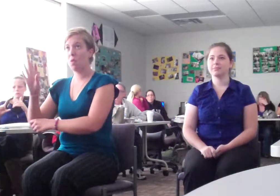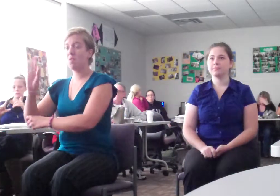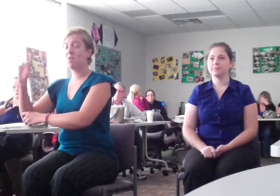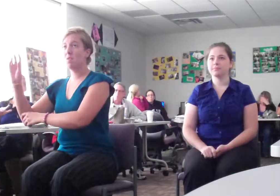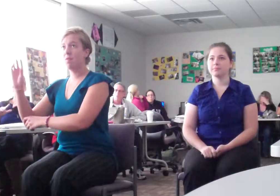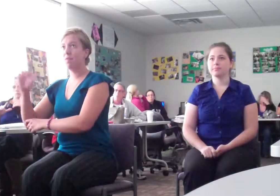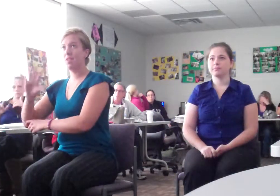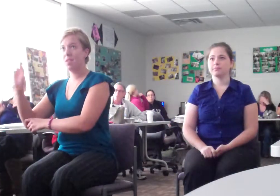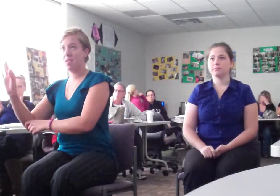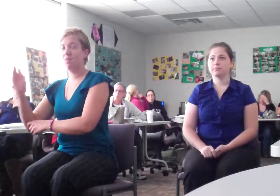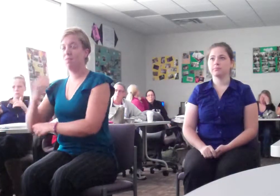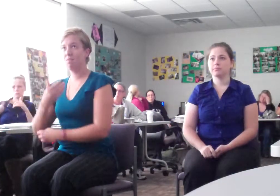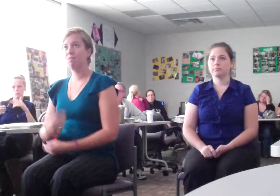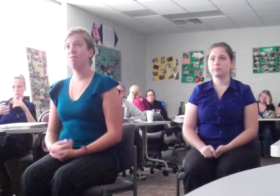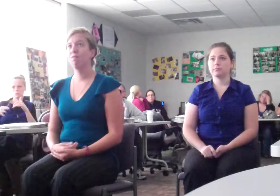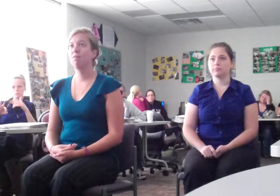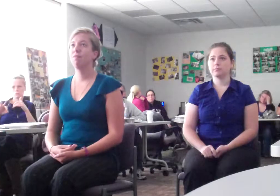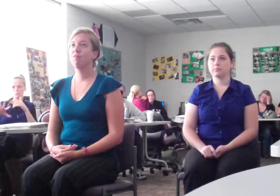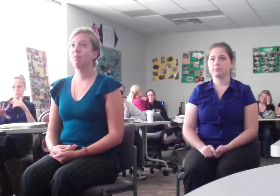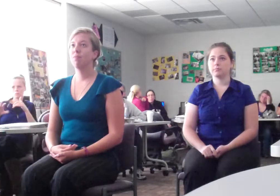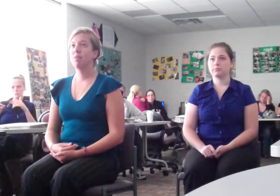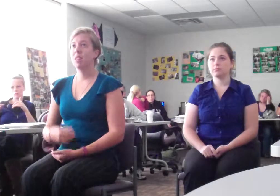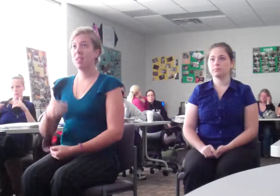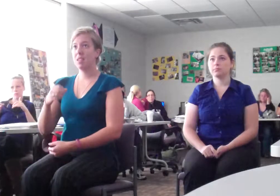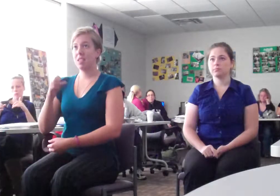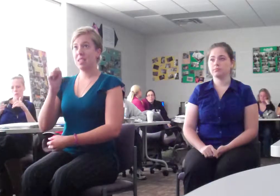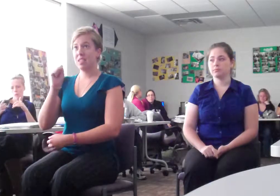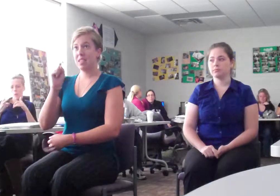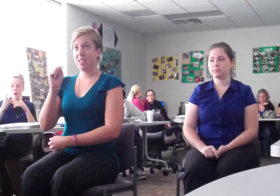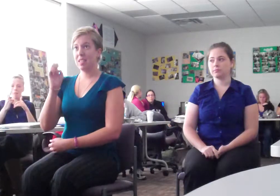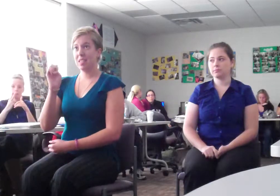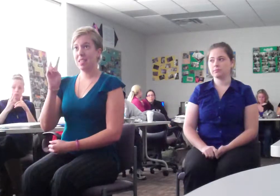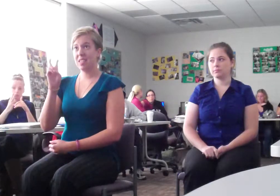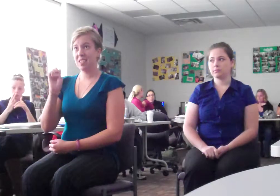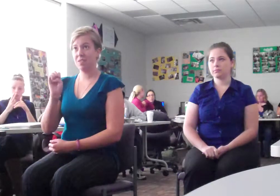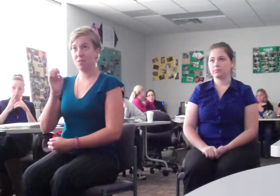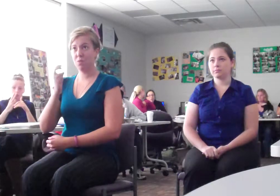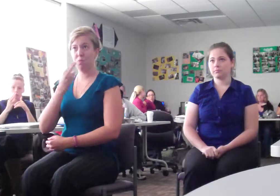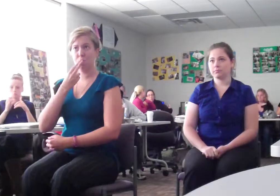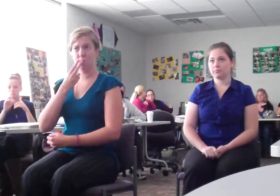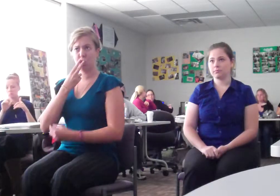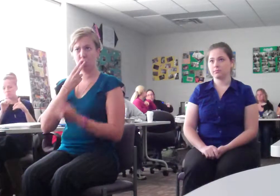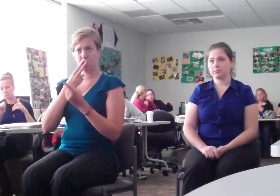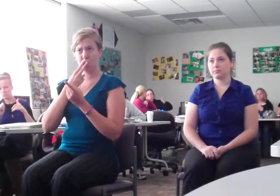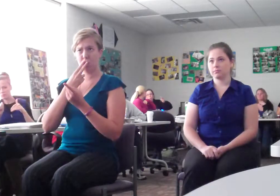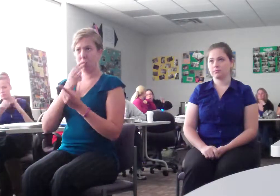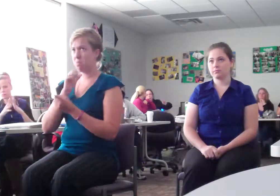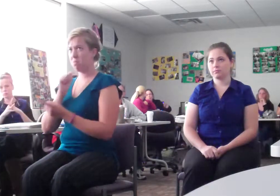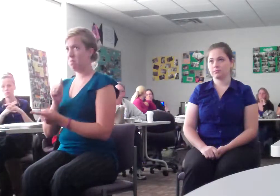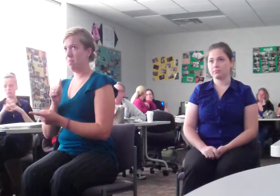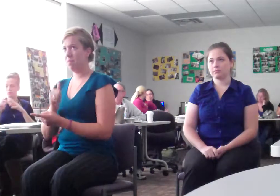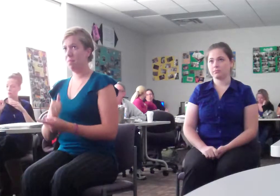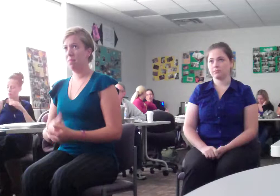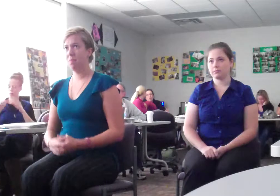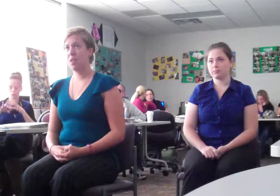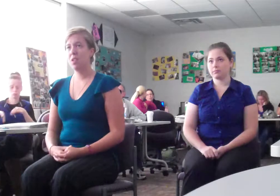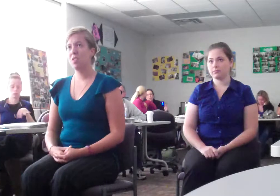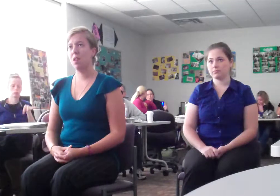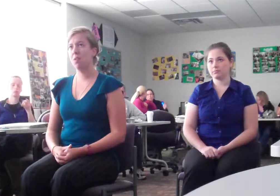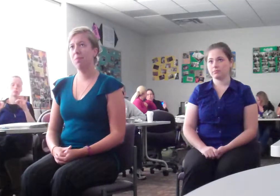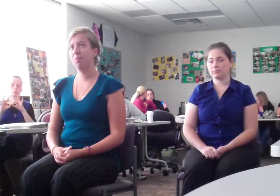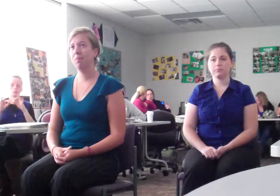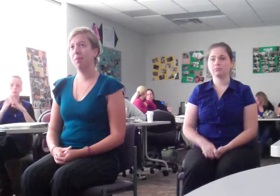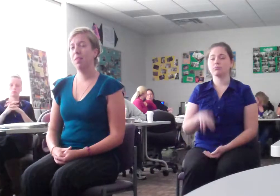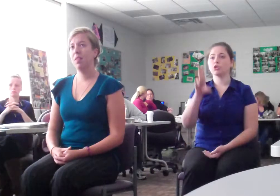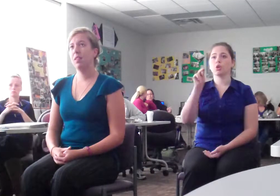Steve, are you a smoker or a non-smoker? That has become more important in writing life insurance these days.